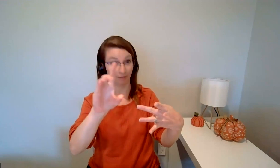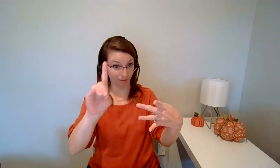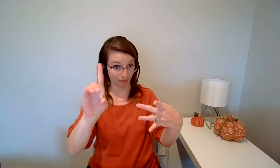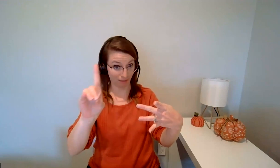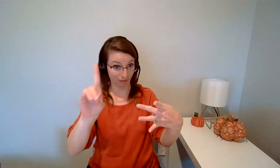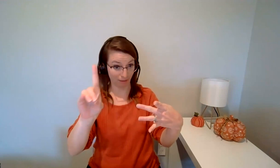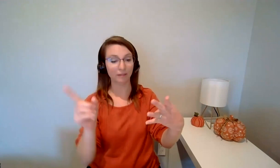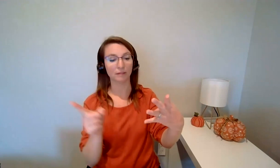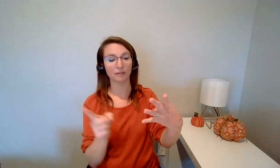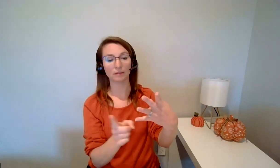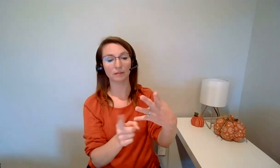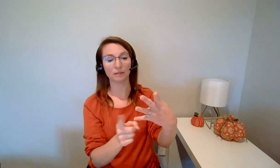Todd.